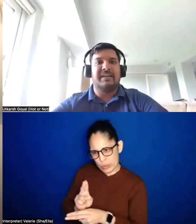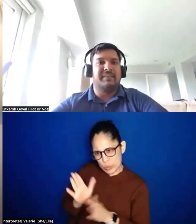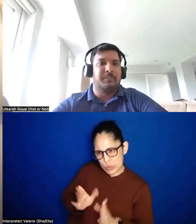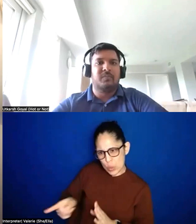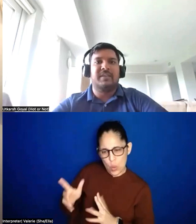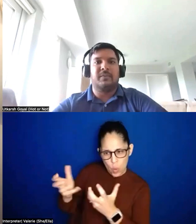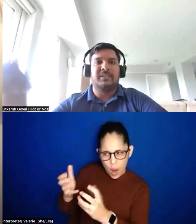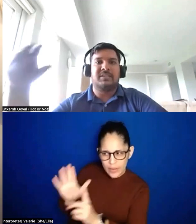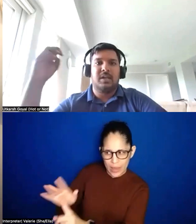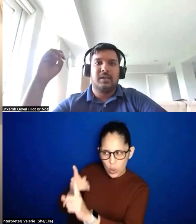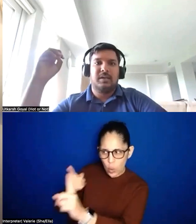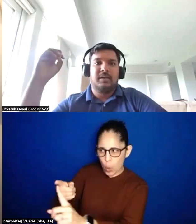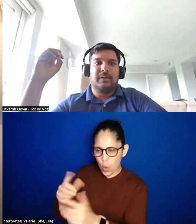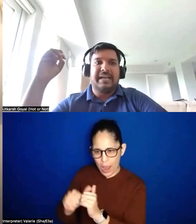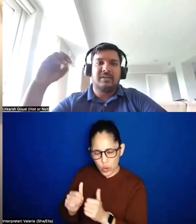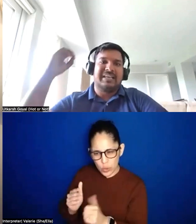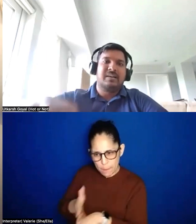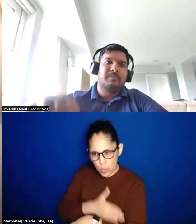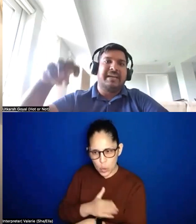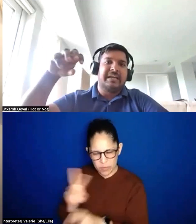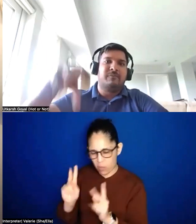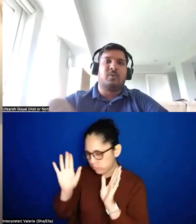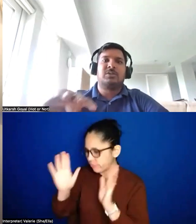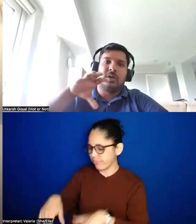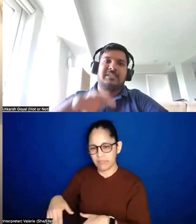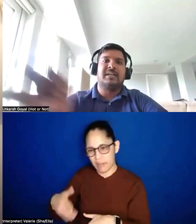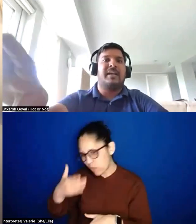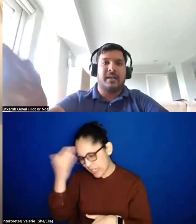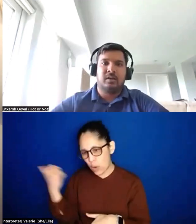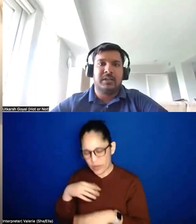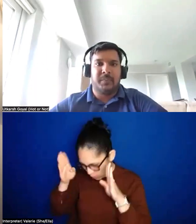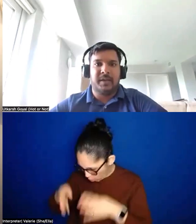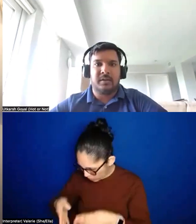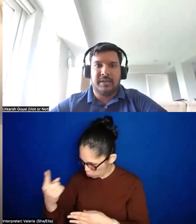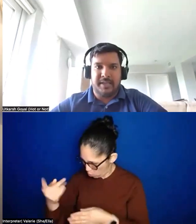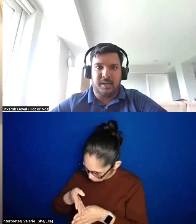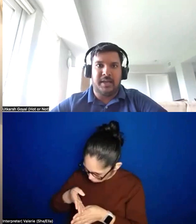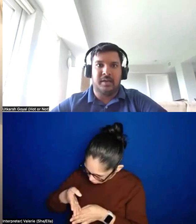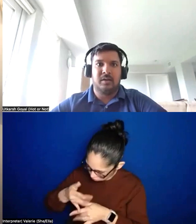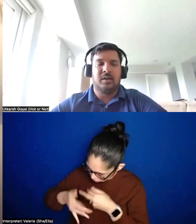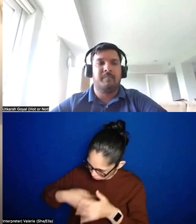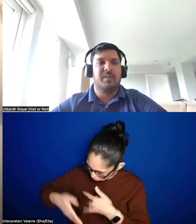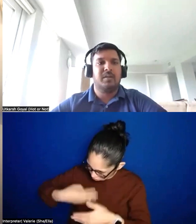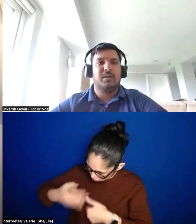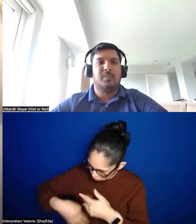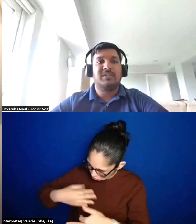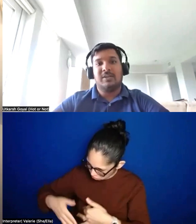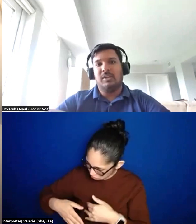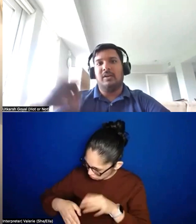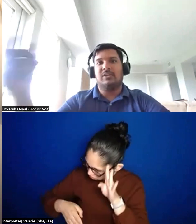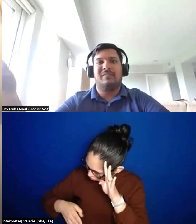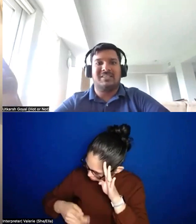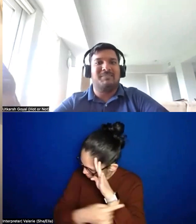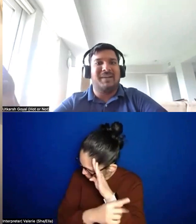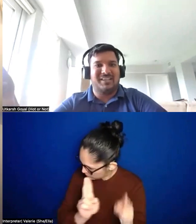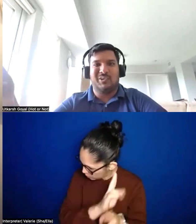is out there, can we improve that? We just get single-mindedly focused on a single track that we are taking, and which is a